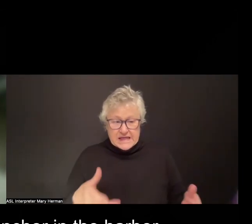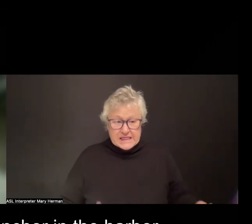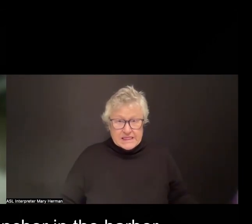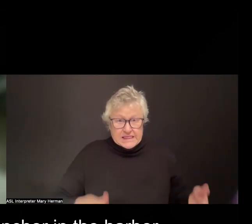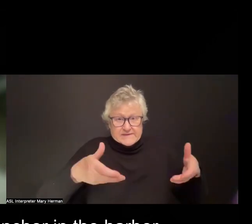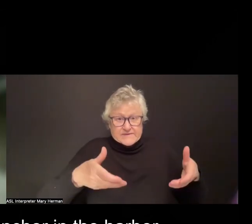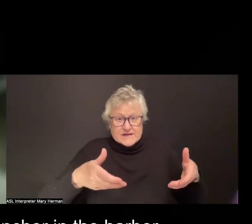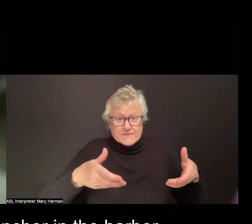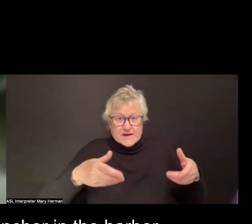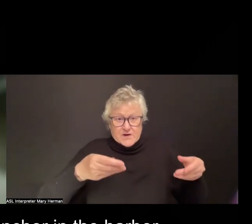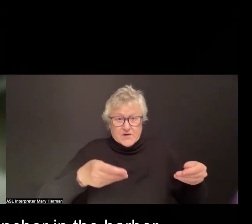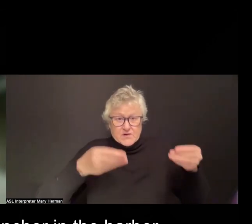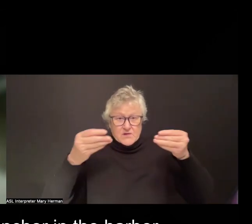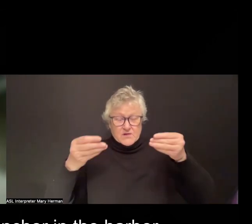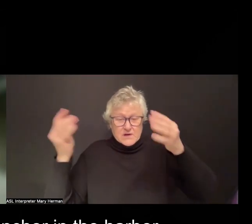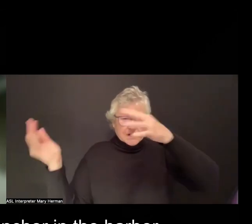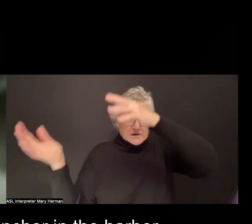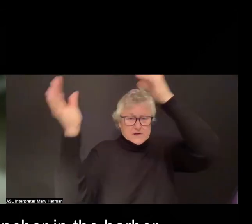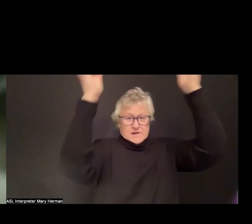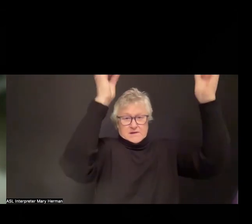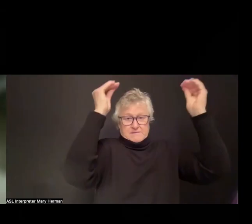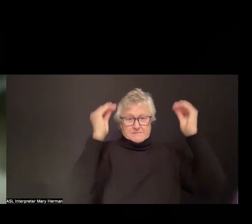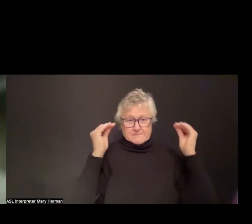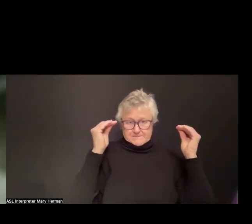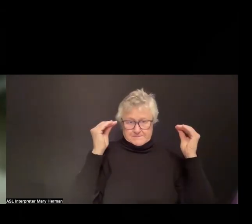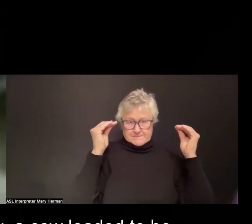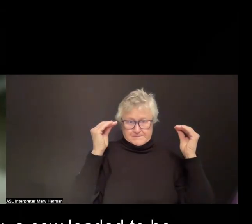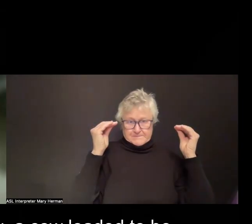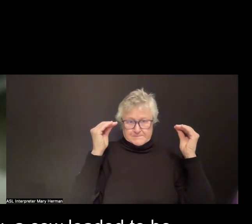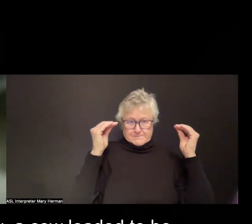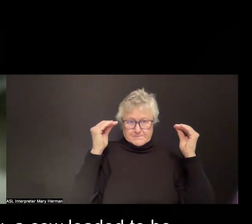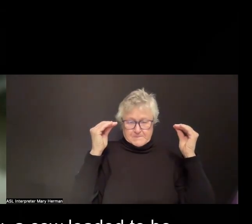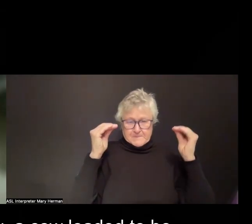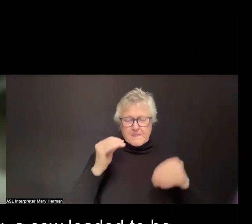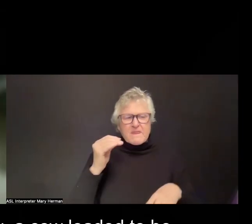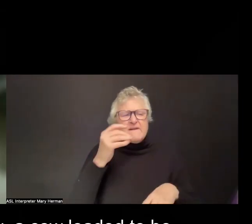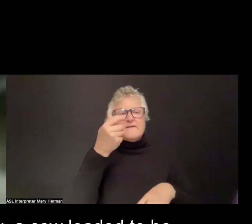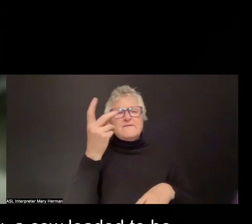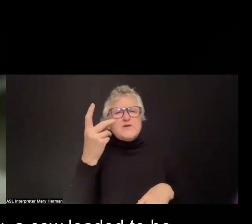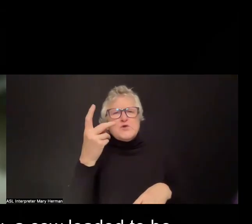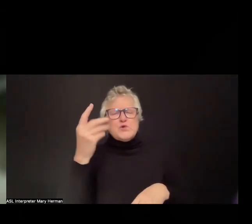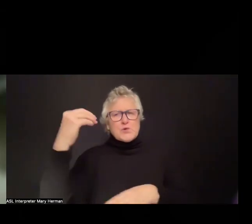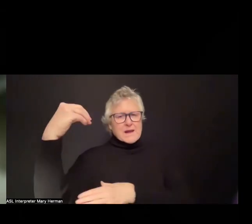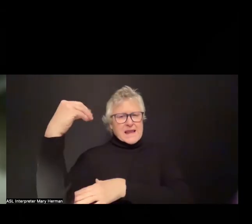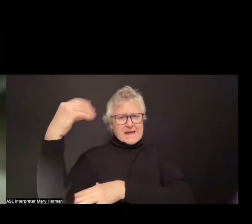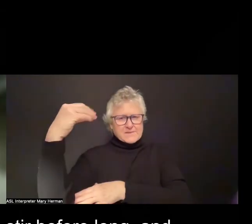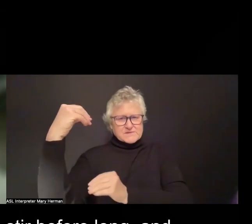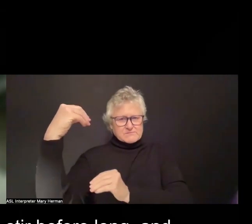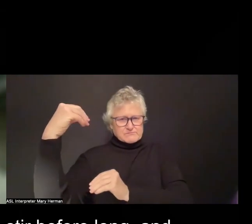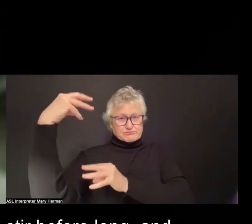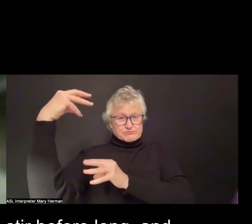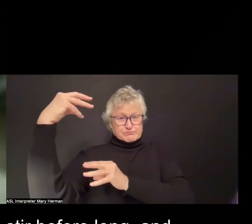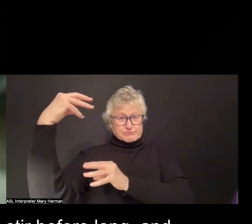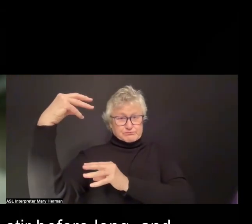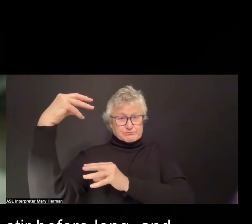sloops resting at anchor in the harbor or moored up close to the wharf. Somewhere nearby, a cow lowed to be milked. The